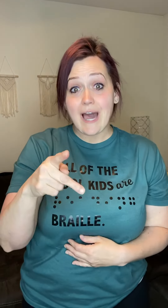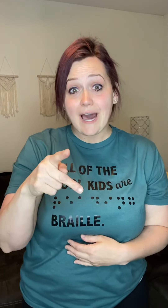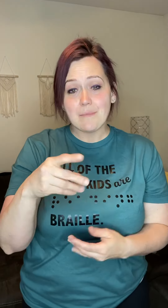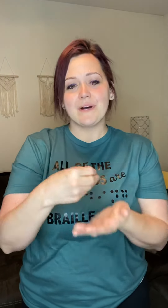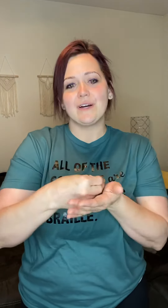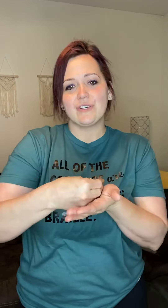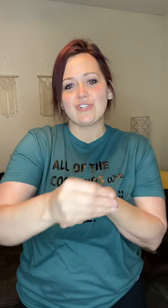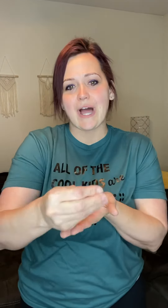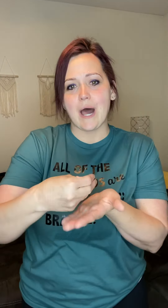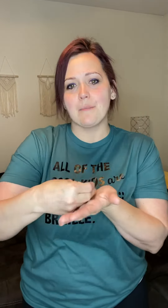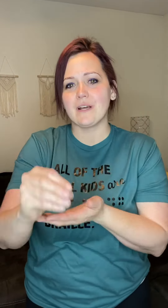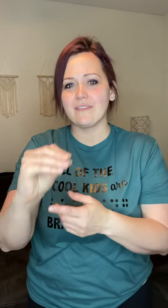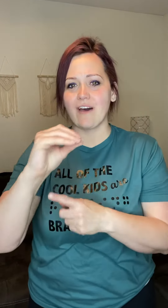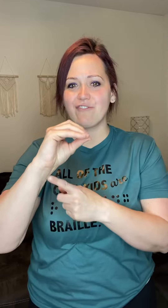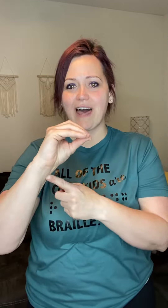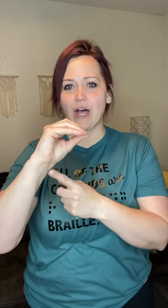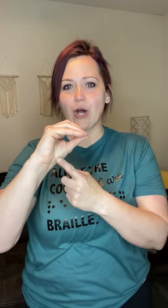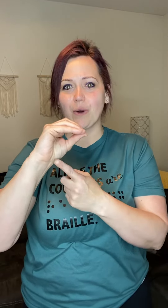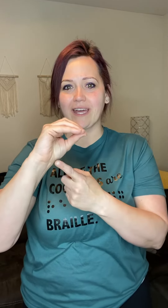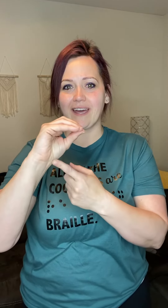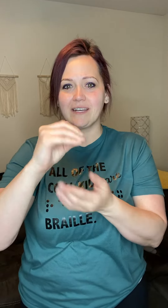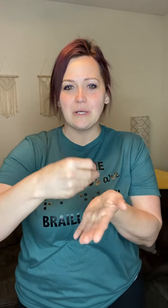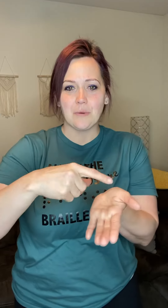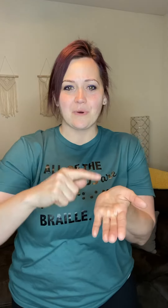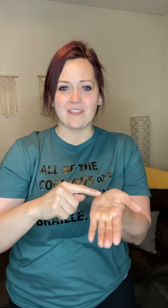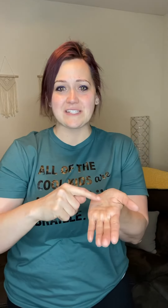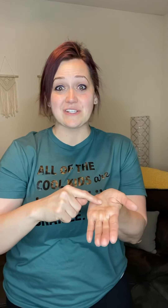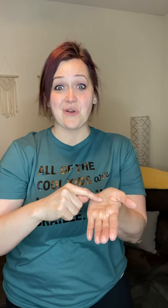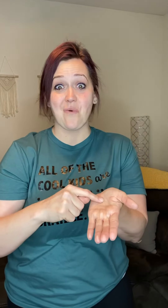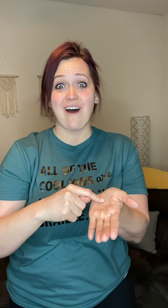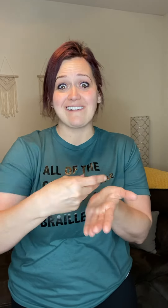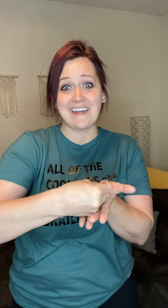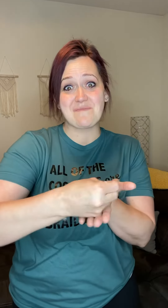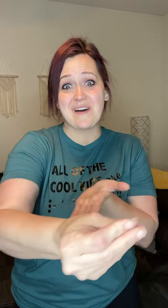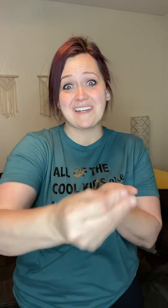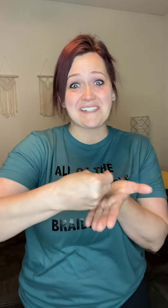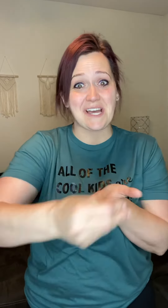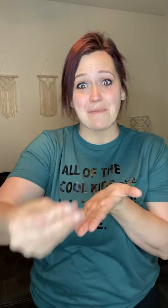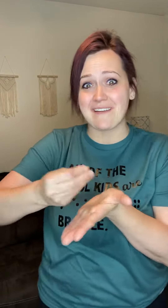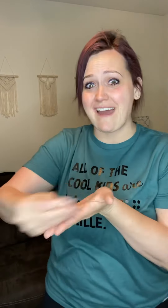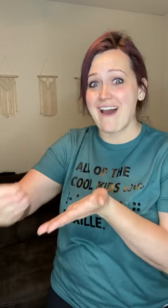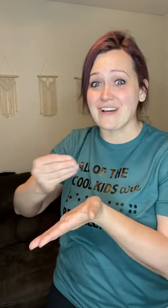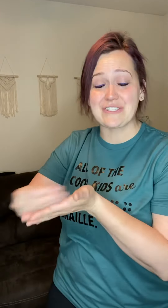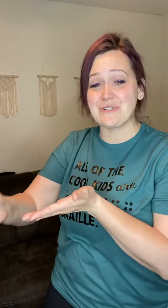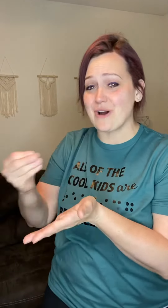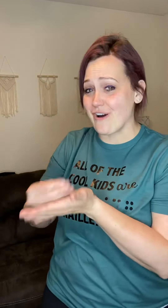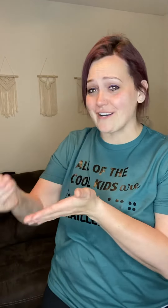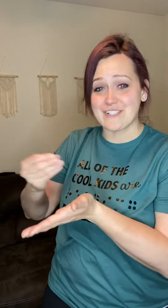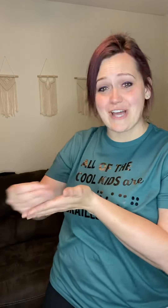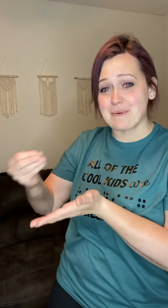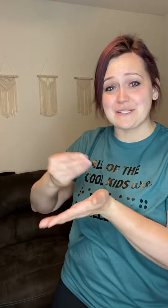Shop. Shop. That flat O again. But this is your wallet and money's coming out because you are on a shopping